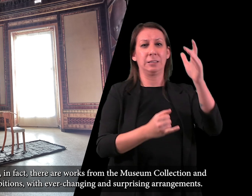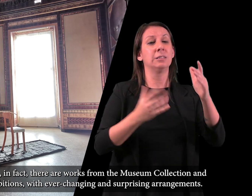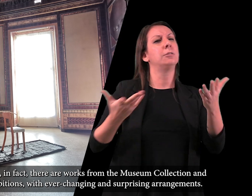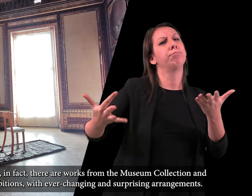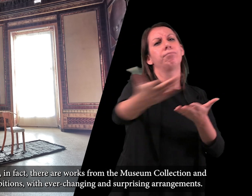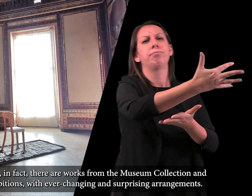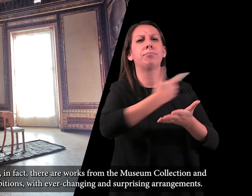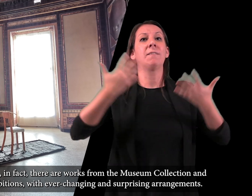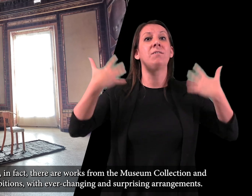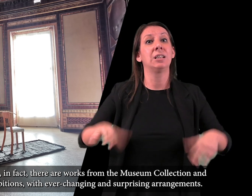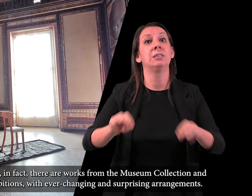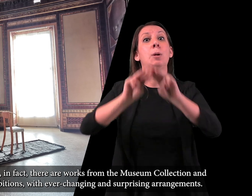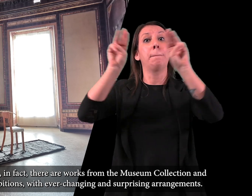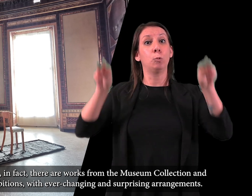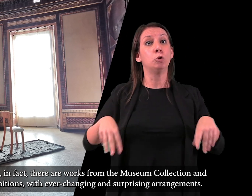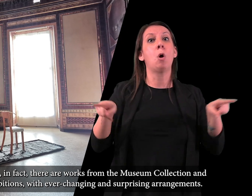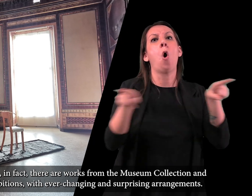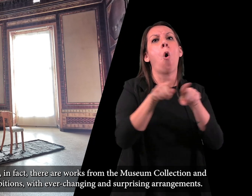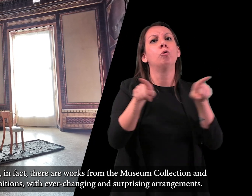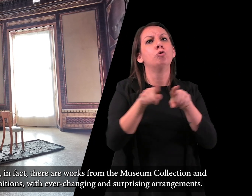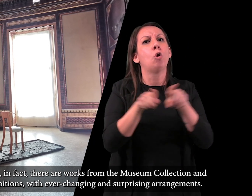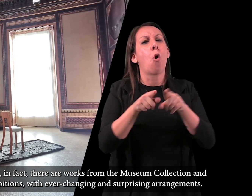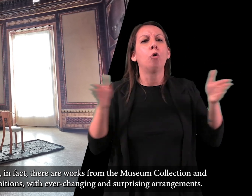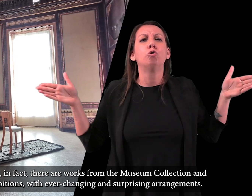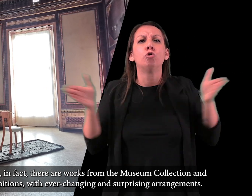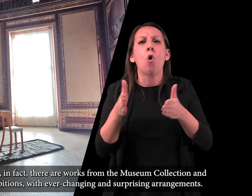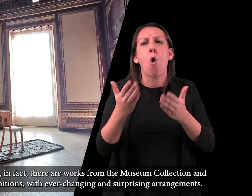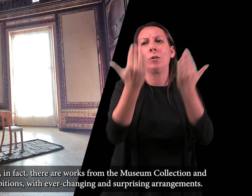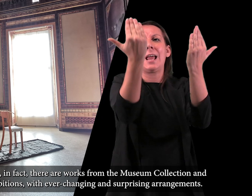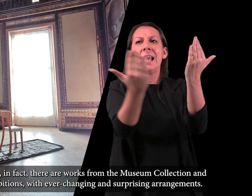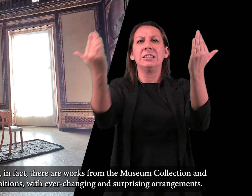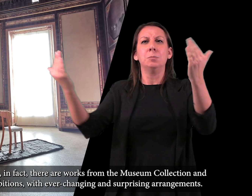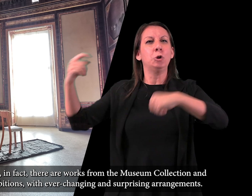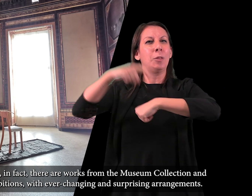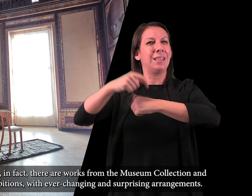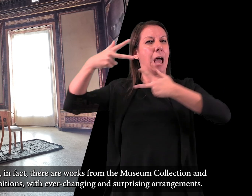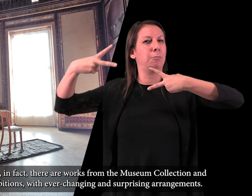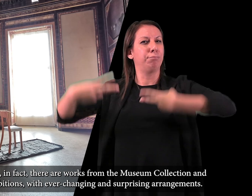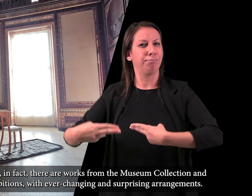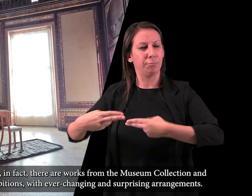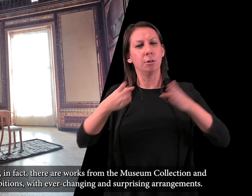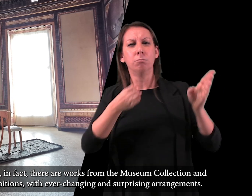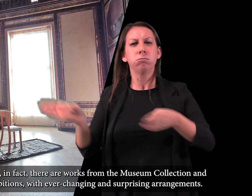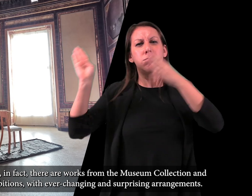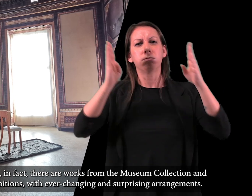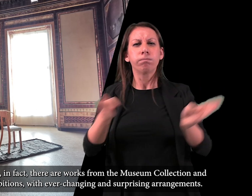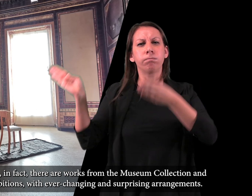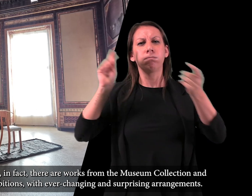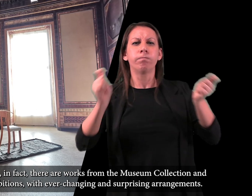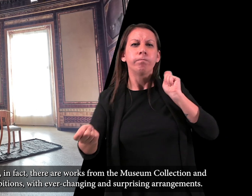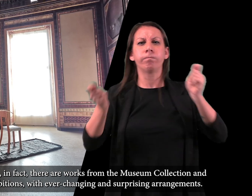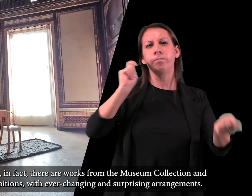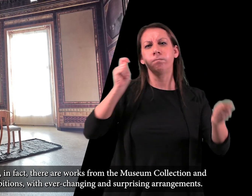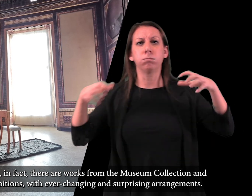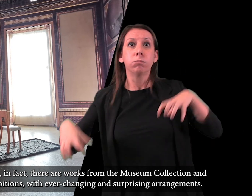Inside the rooms, in fact, there are works from the museum collection and temporary exhibitions, with